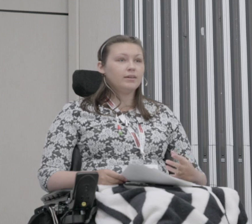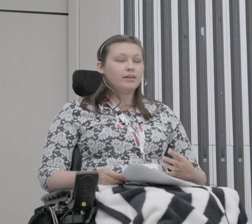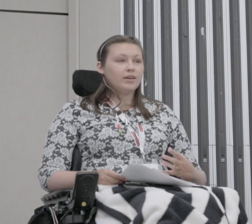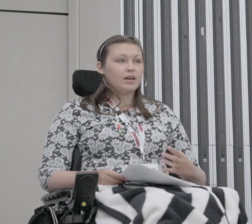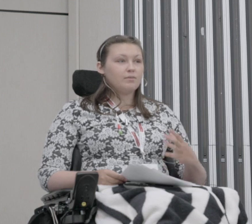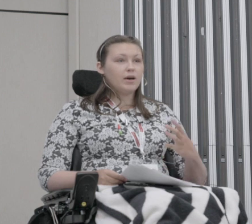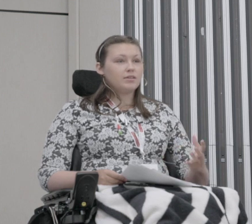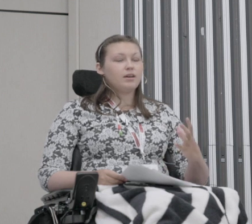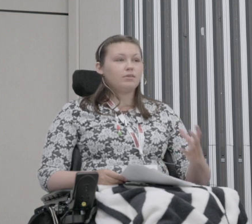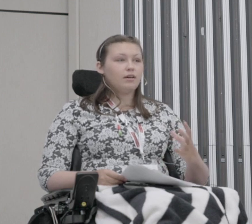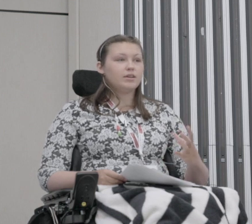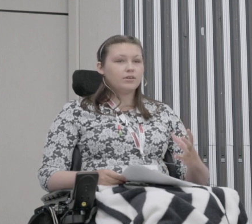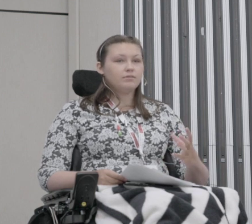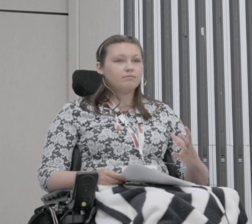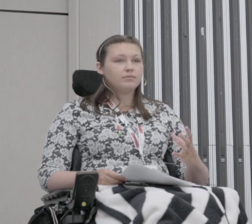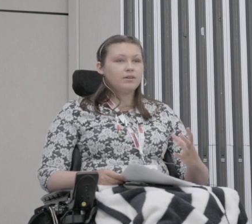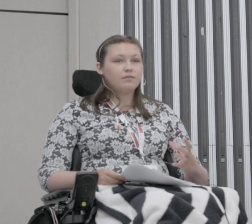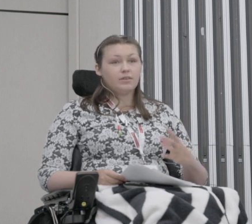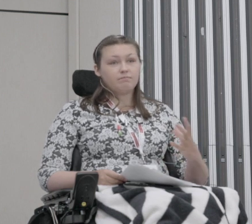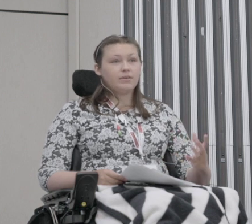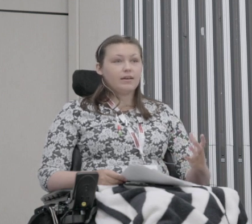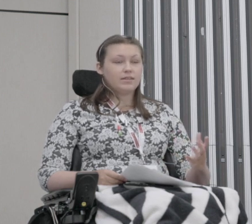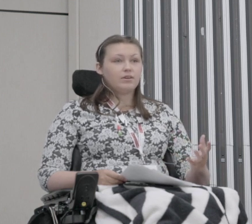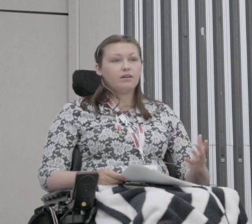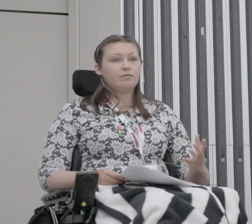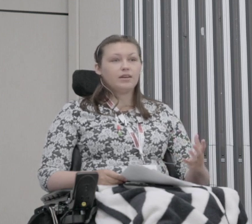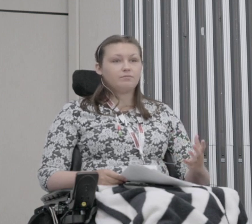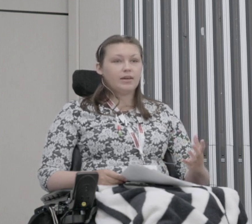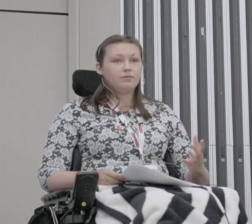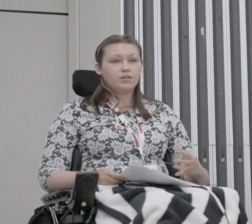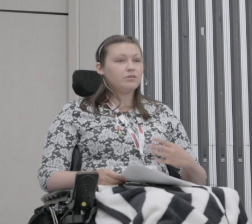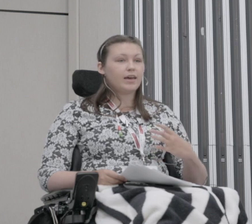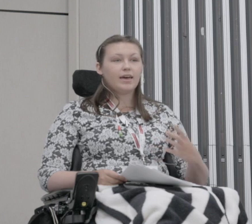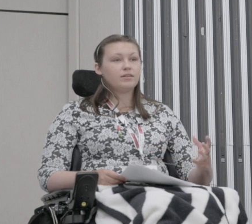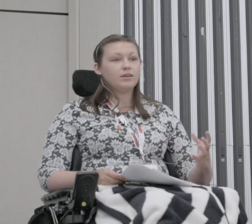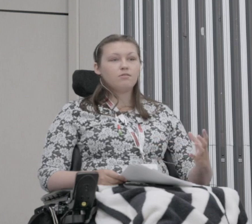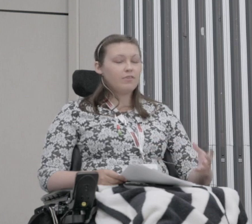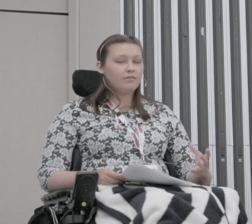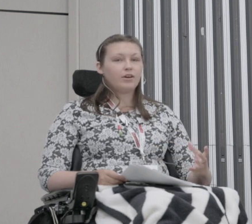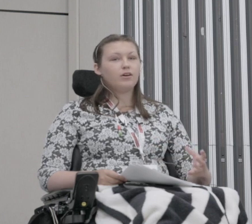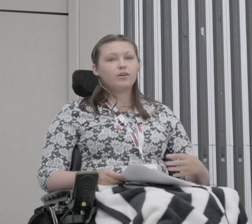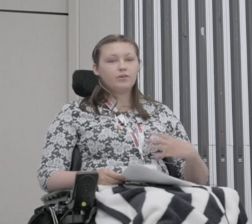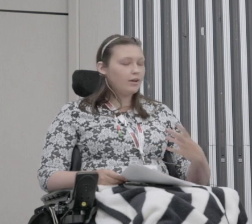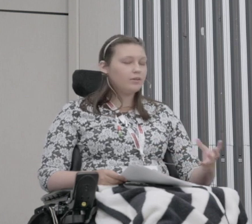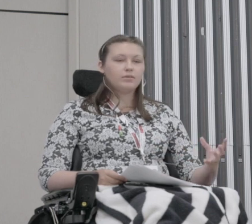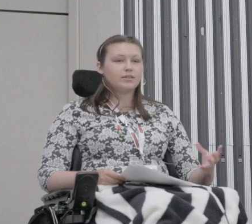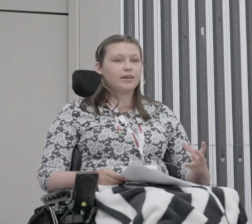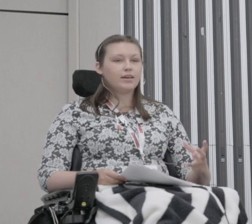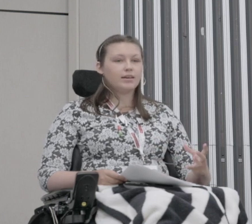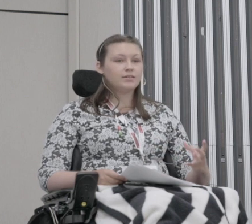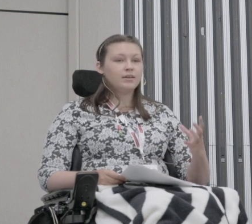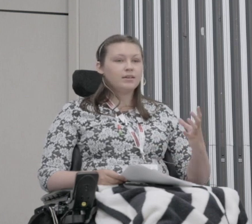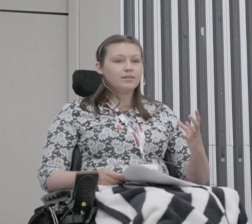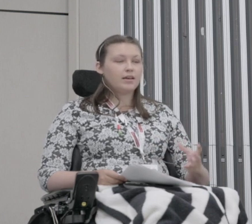mine. You know, the person I'd relied on for the 7.5 years of my illness, who'd cared round the clock, who'd learned all